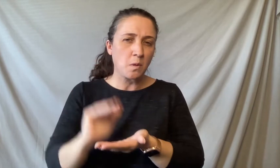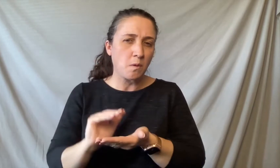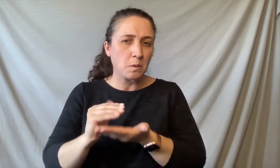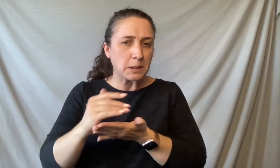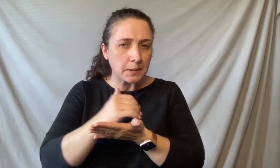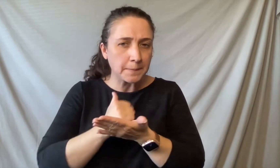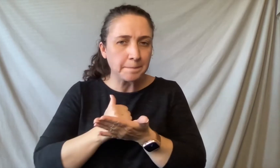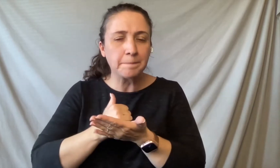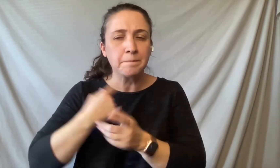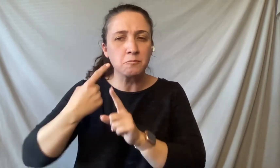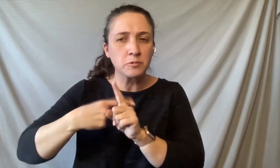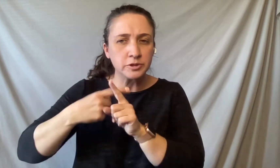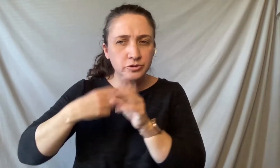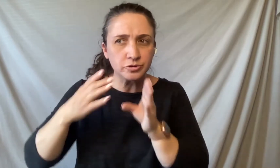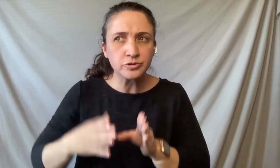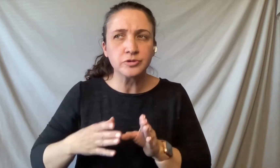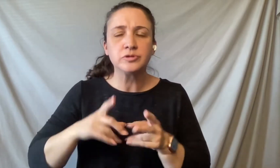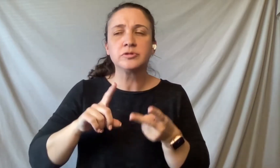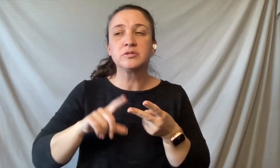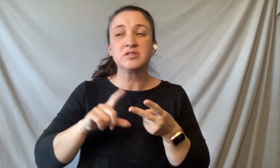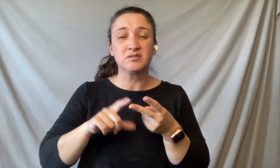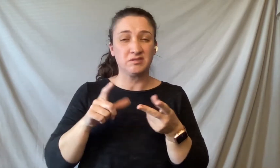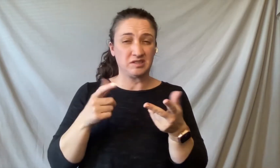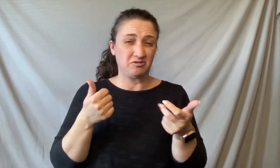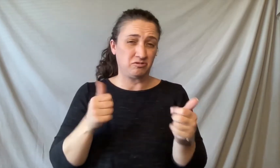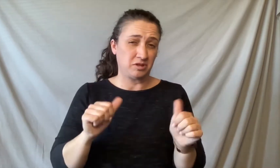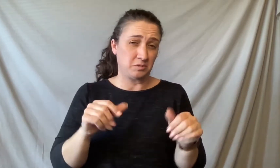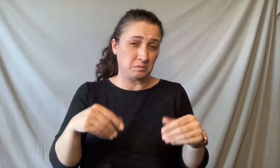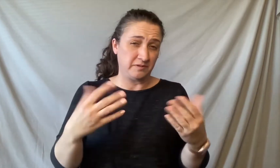create some homeownership